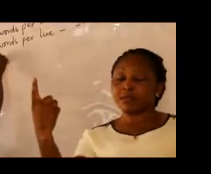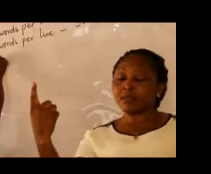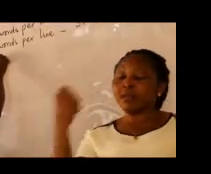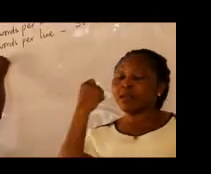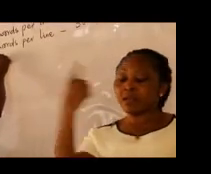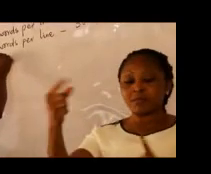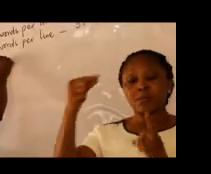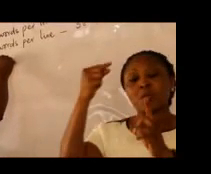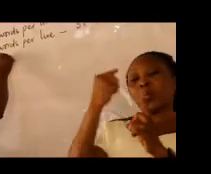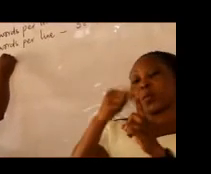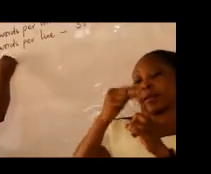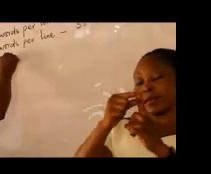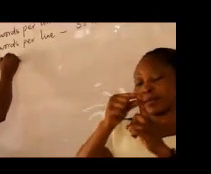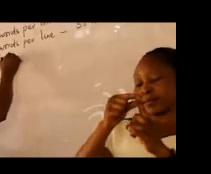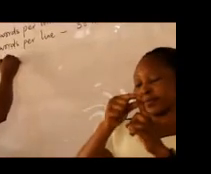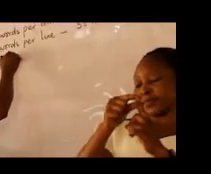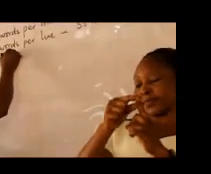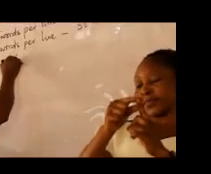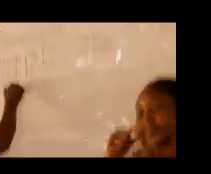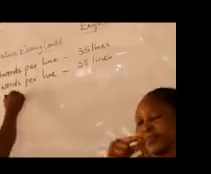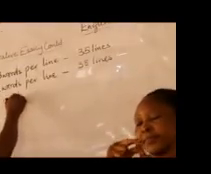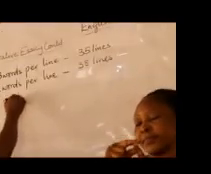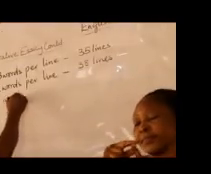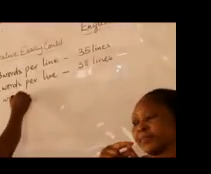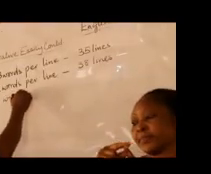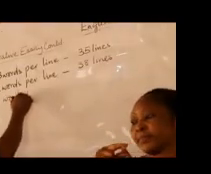11 words